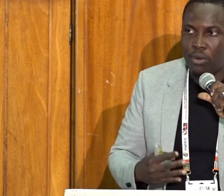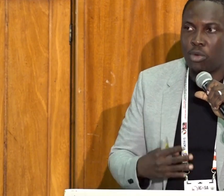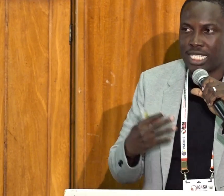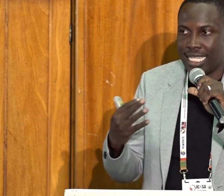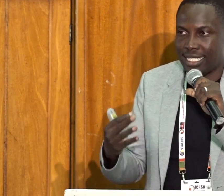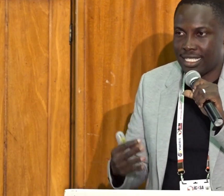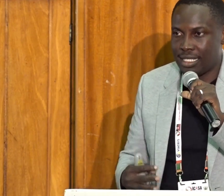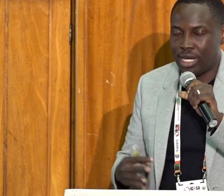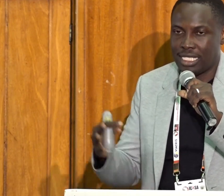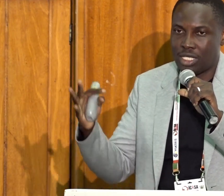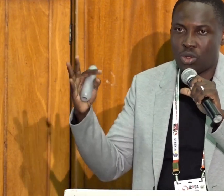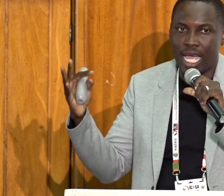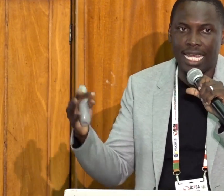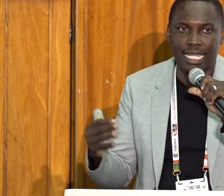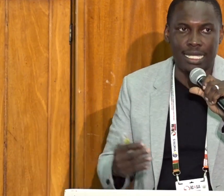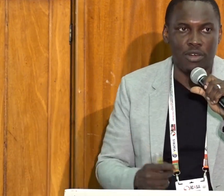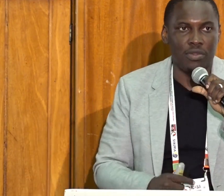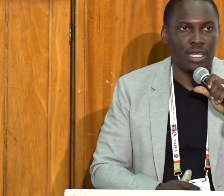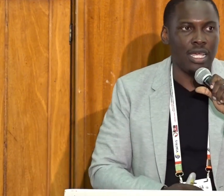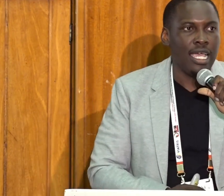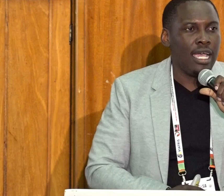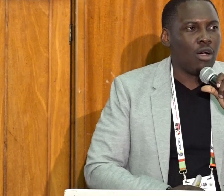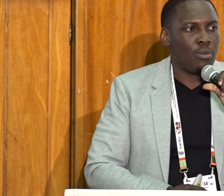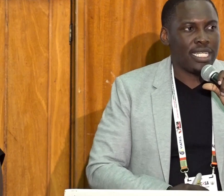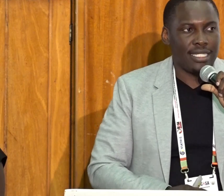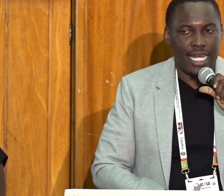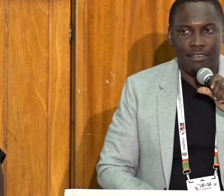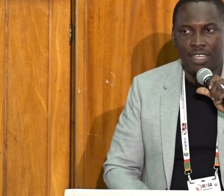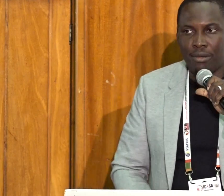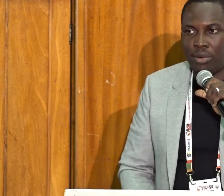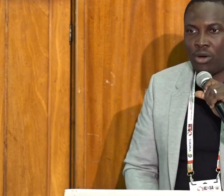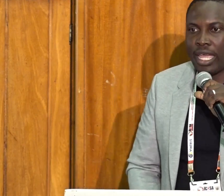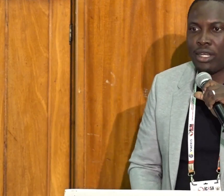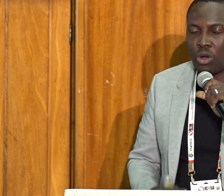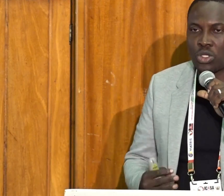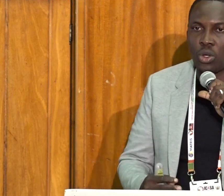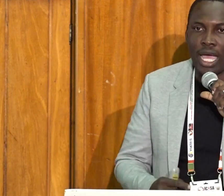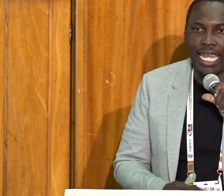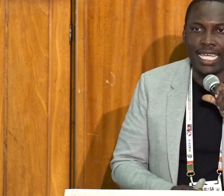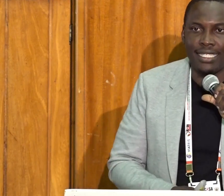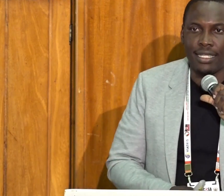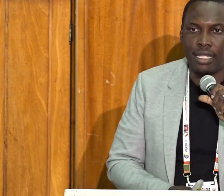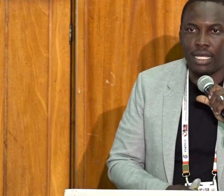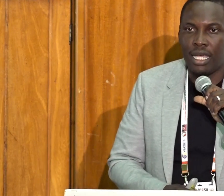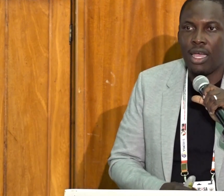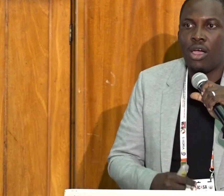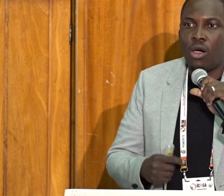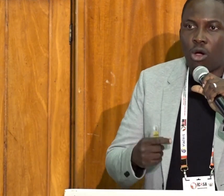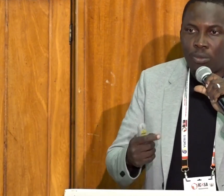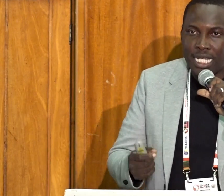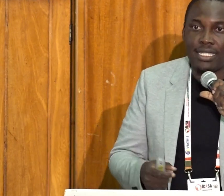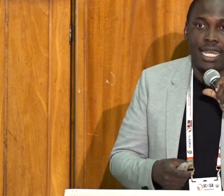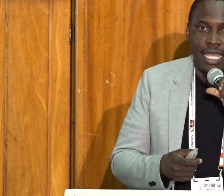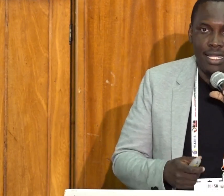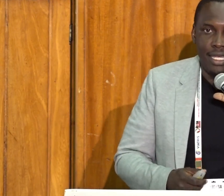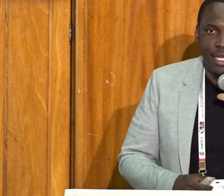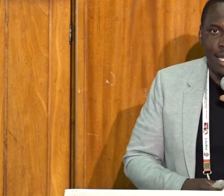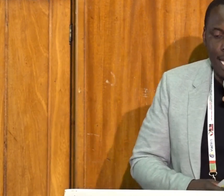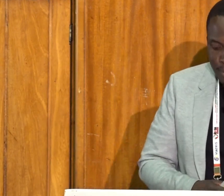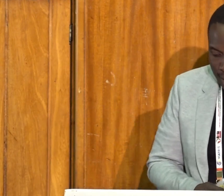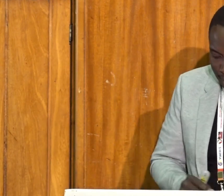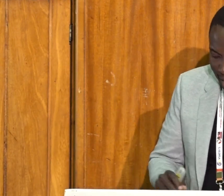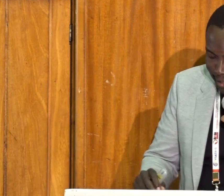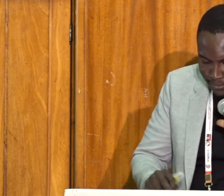PrEP modalities, but just to highlight some of the options that are available and also highlighting the options that are in